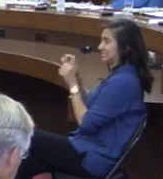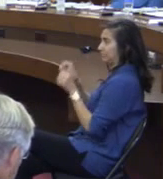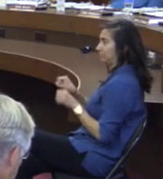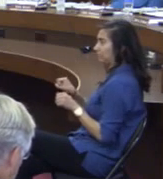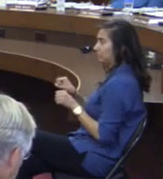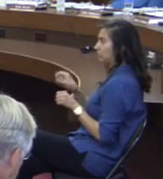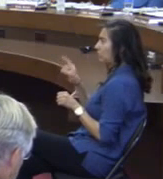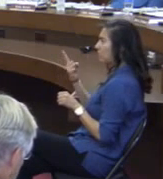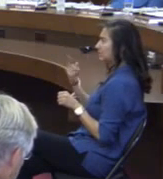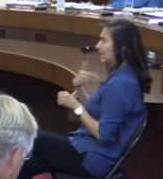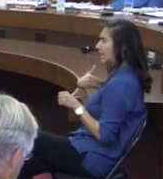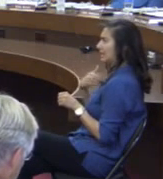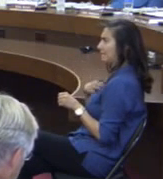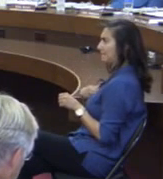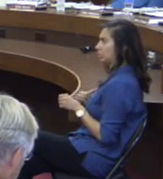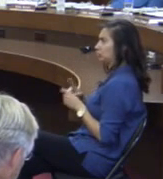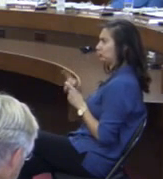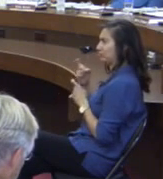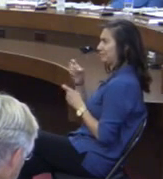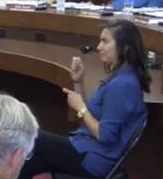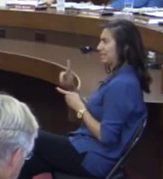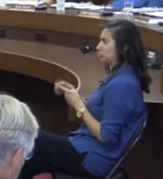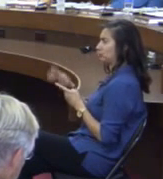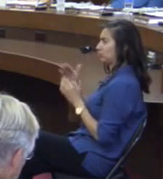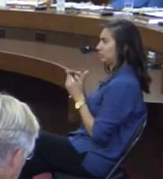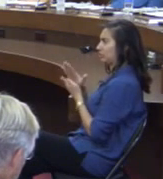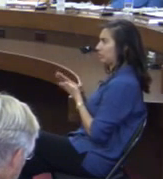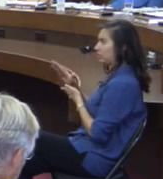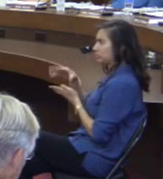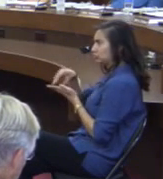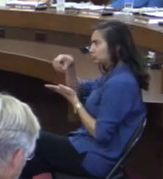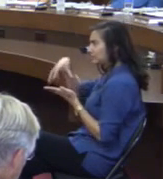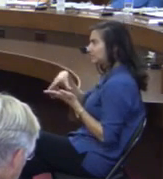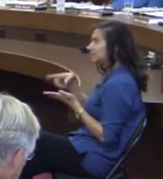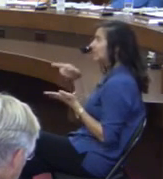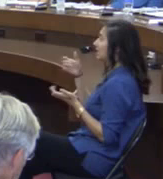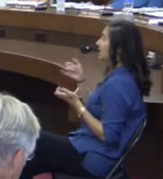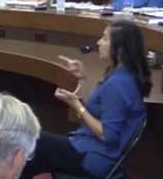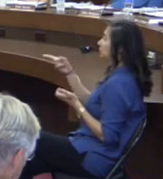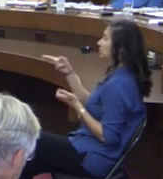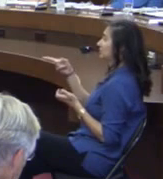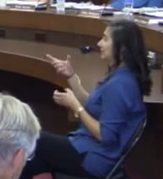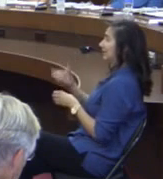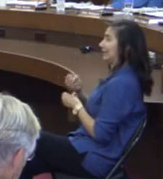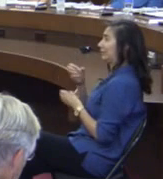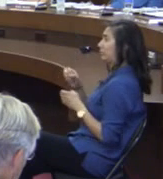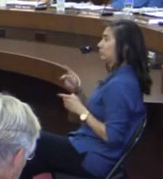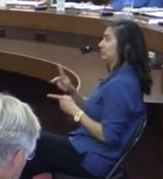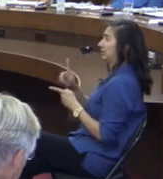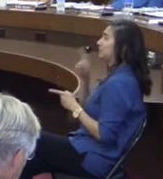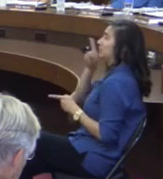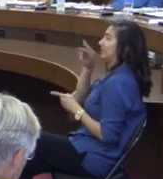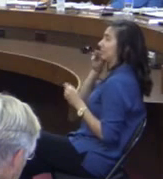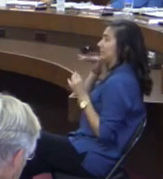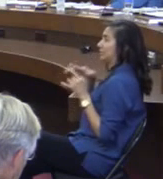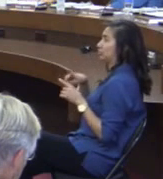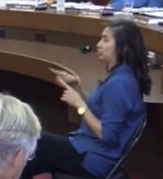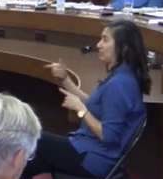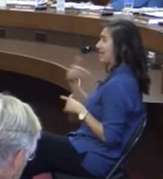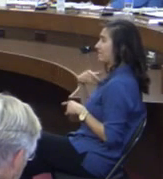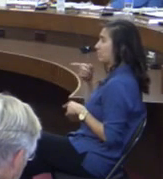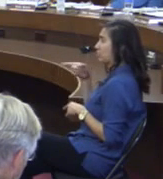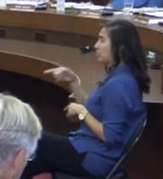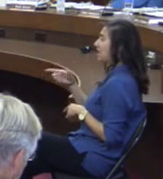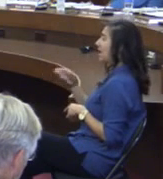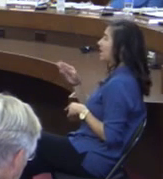always had a passion to give back to the community college students, and so now she's getting that opportunity, and we're just really blessed to have her,